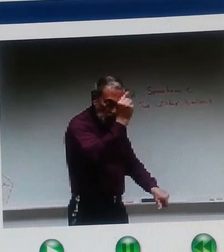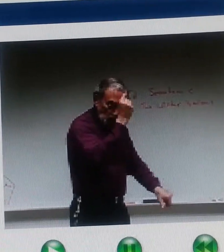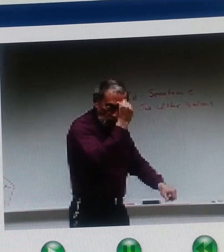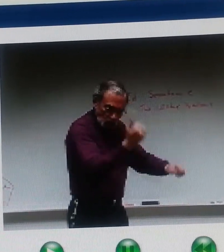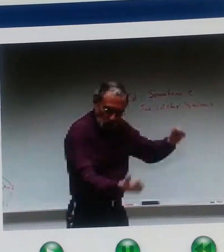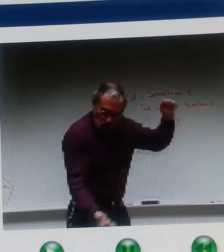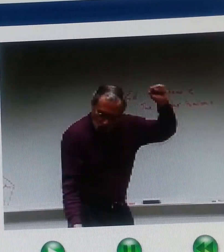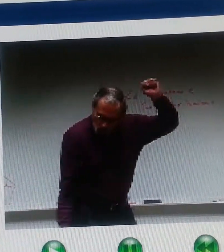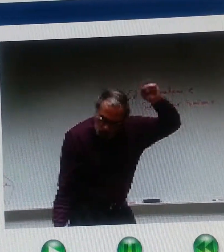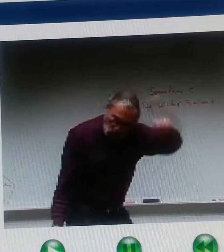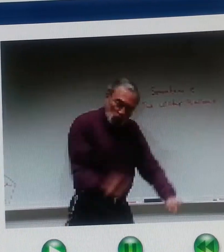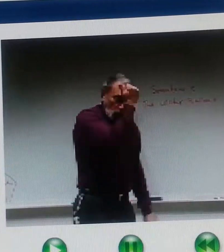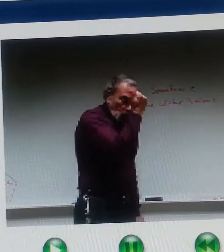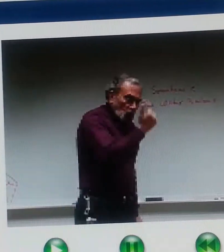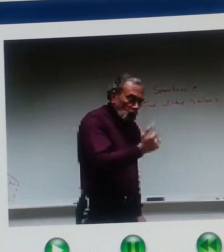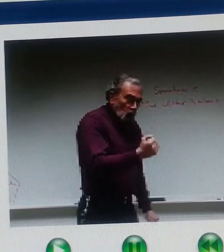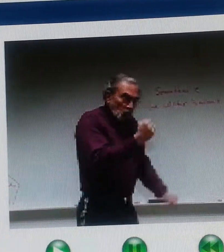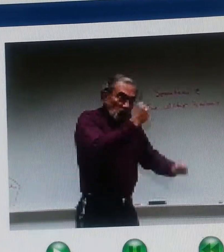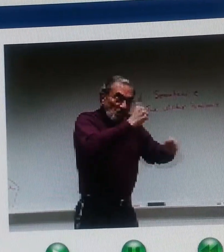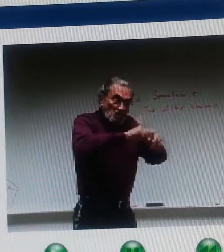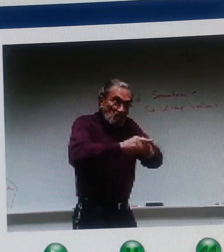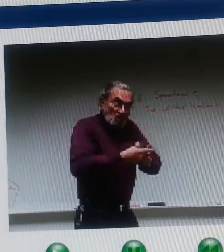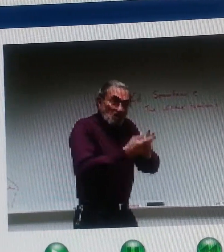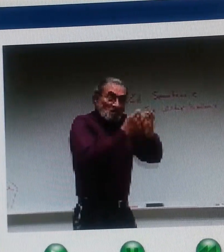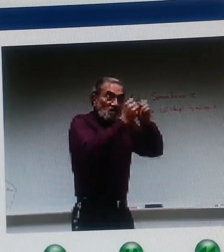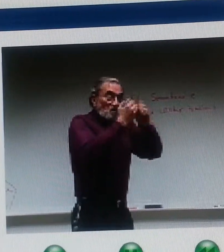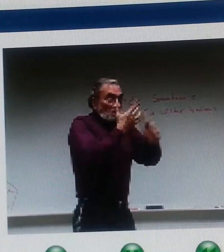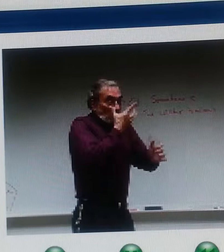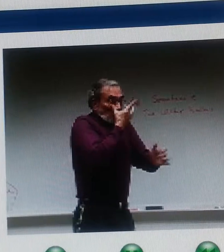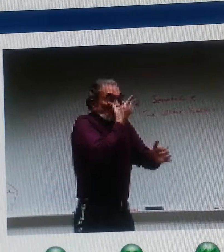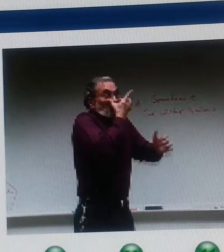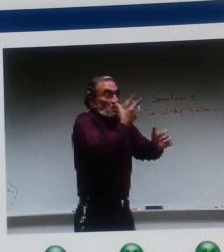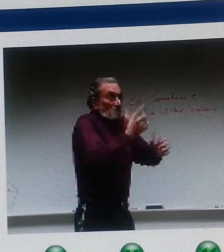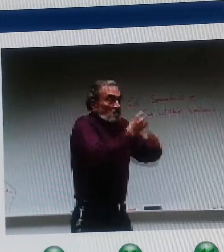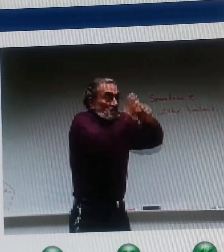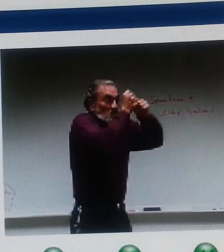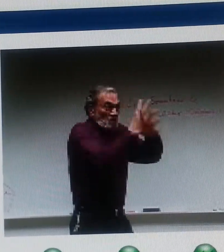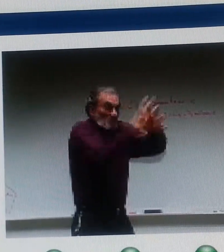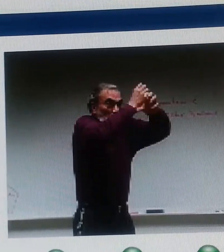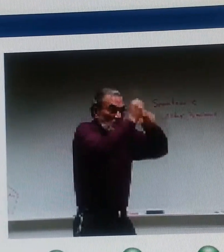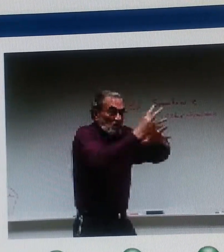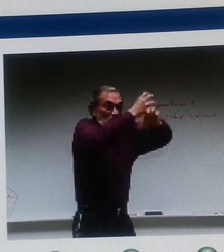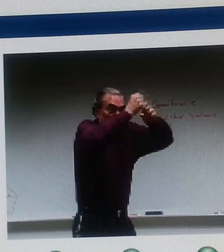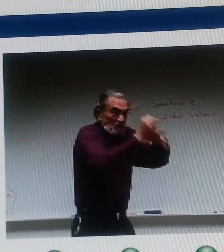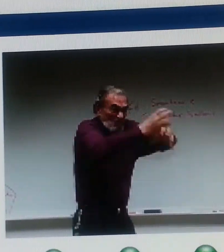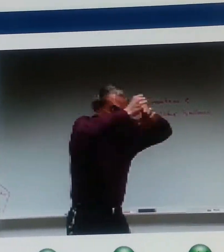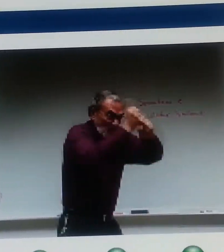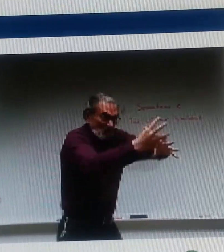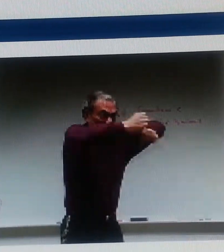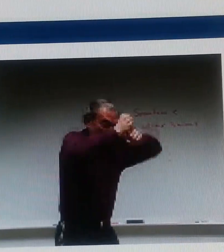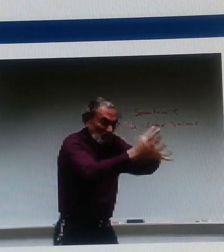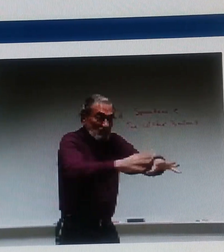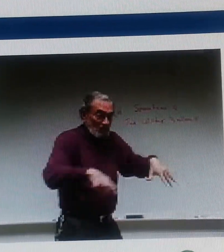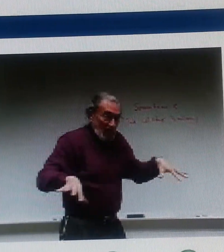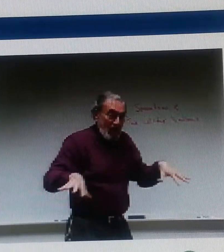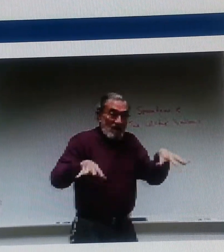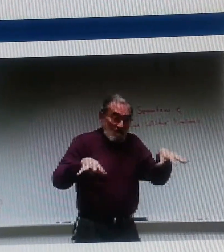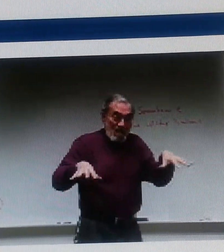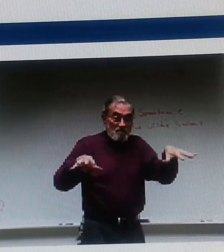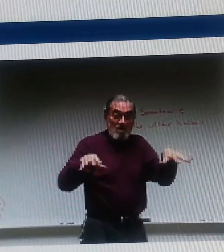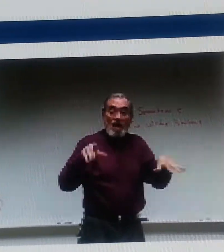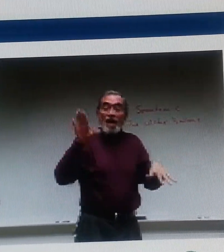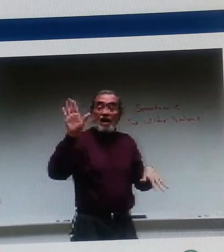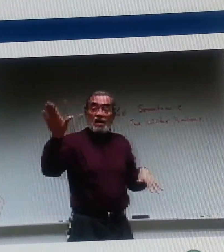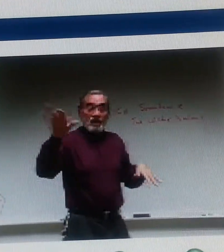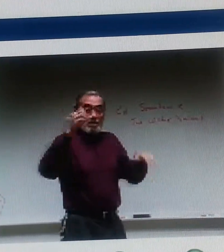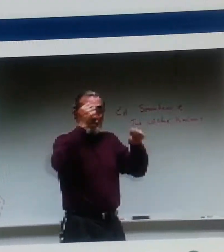at the same time, that was a very stupid thing to do. Very stupid. And he was so angry, and he just bawled us out and was shouting